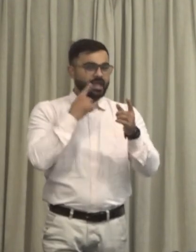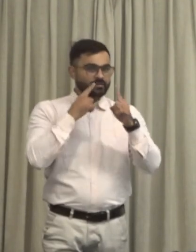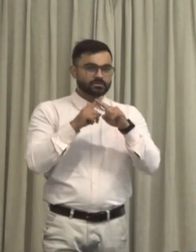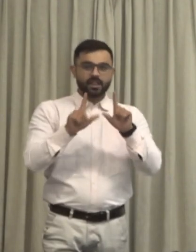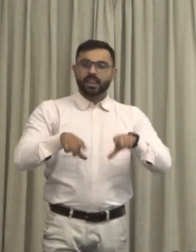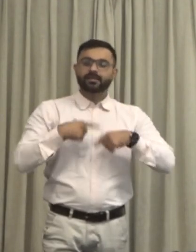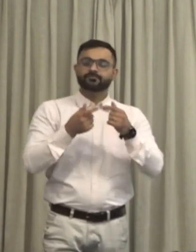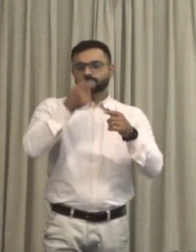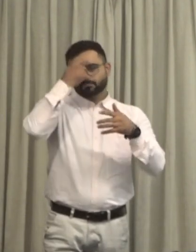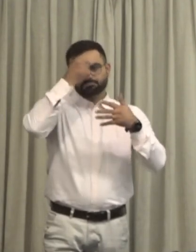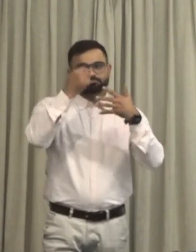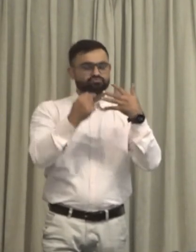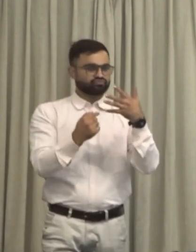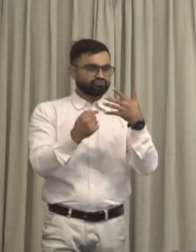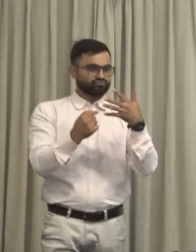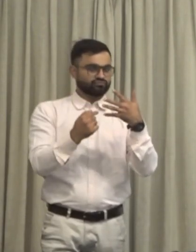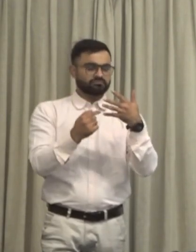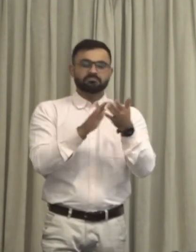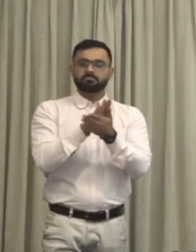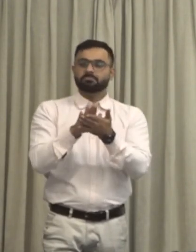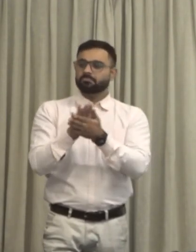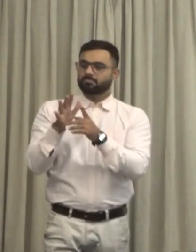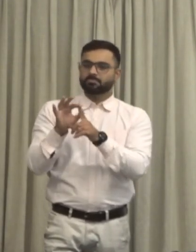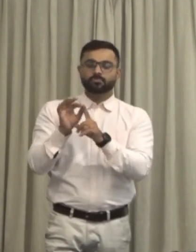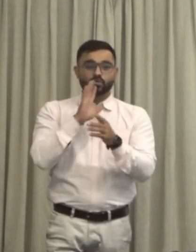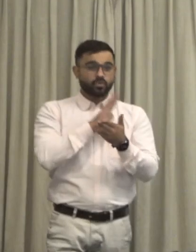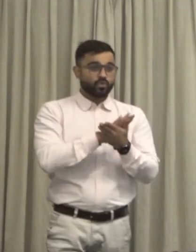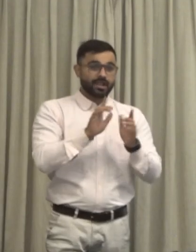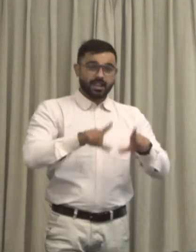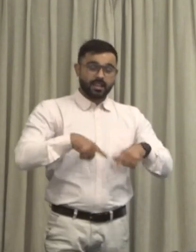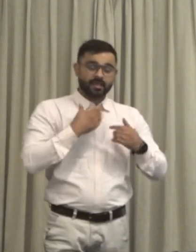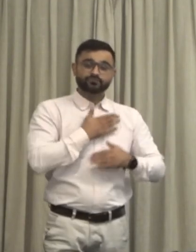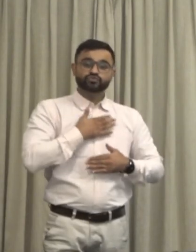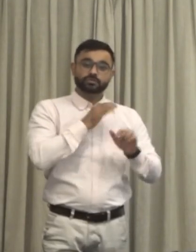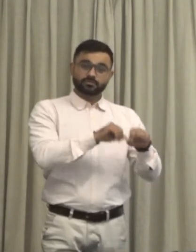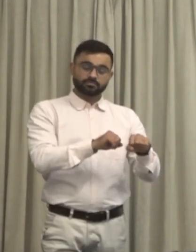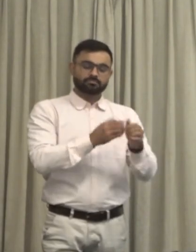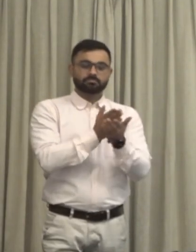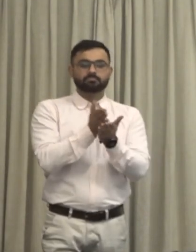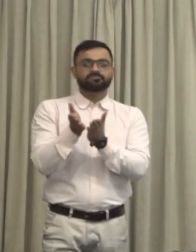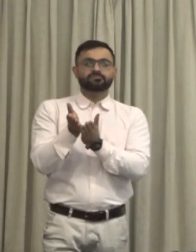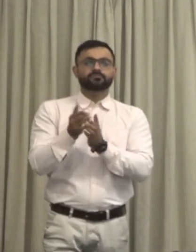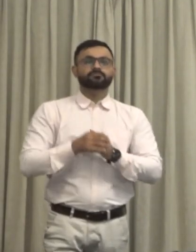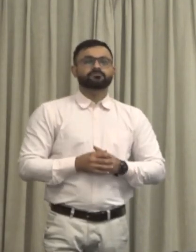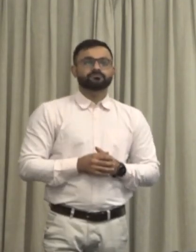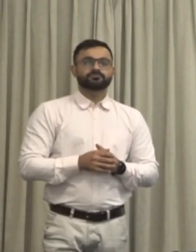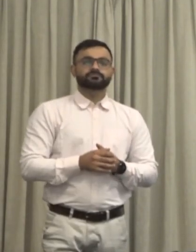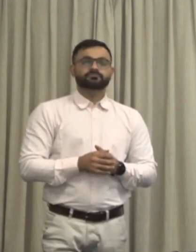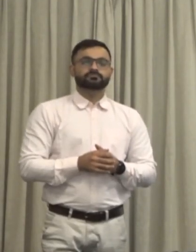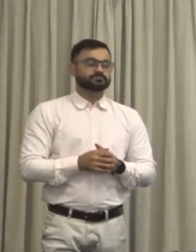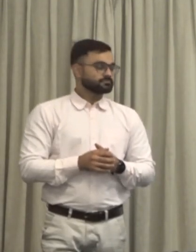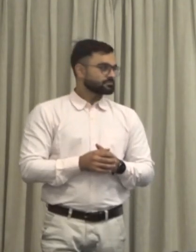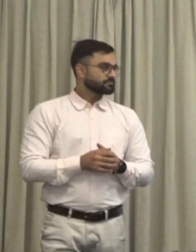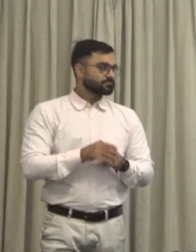okay? This has got nothing to do with pro-life. This has got something to do